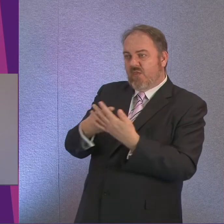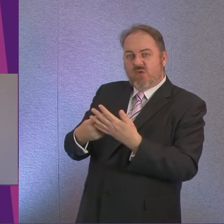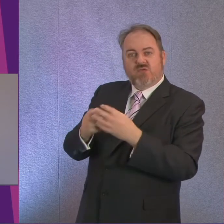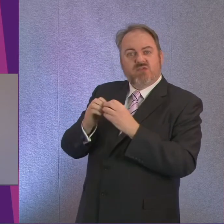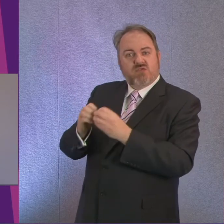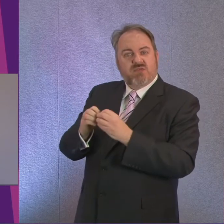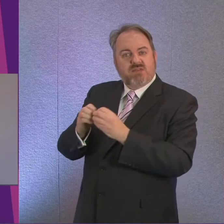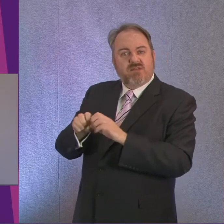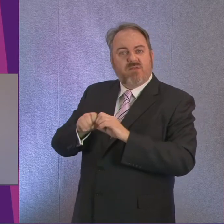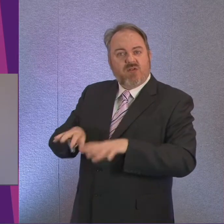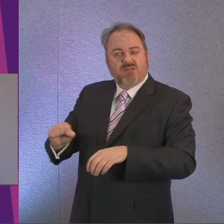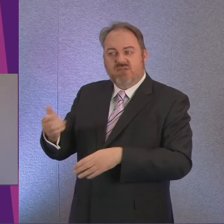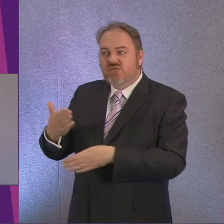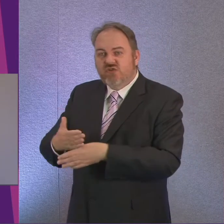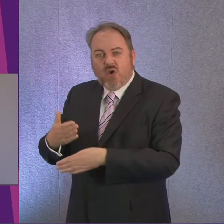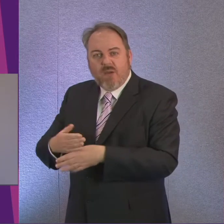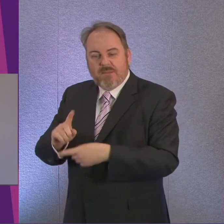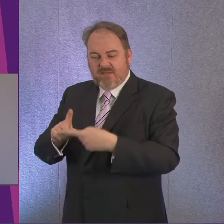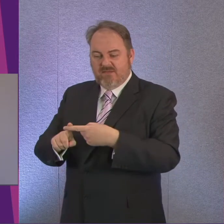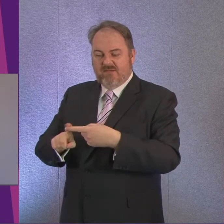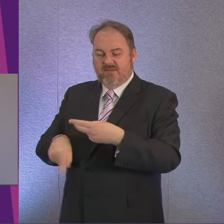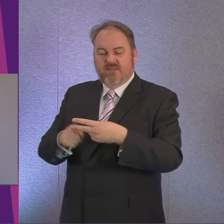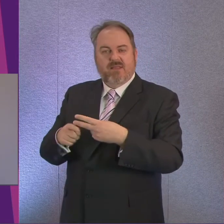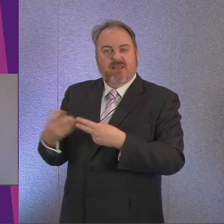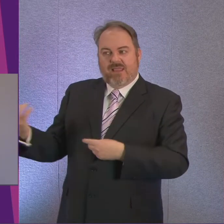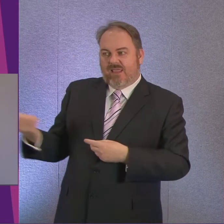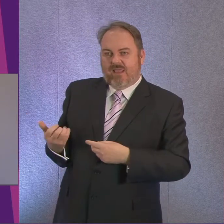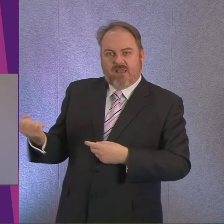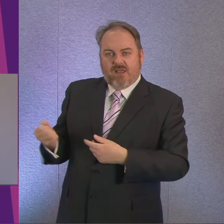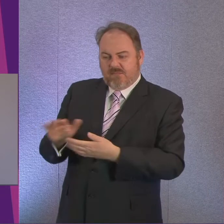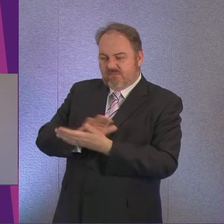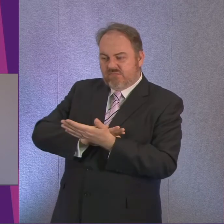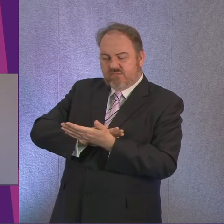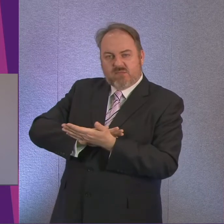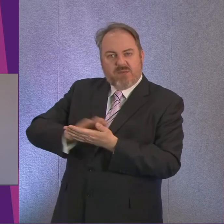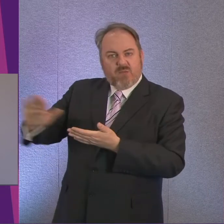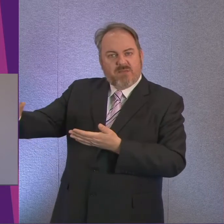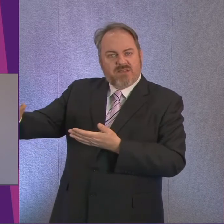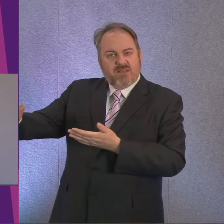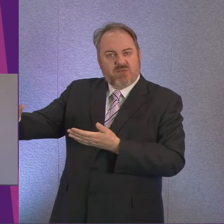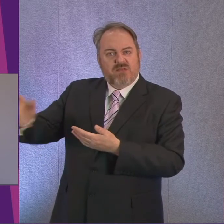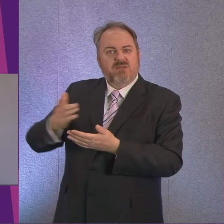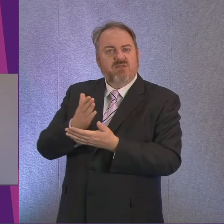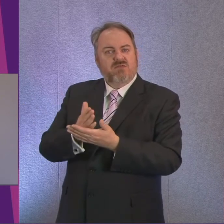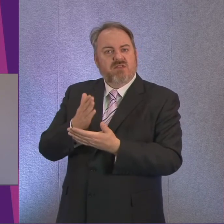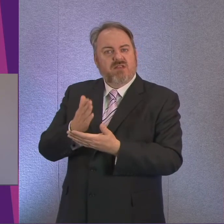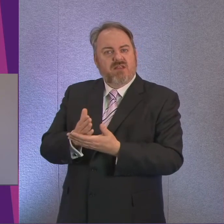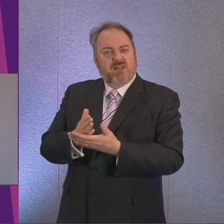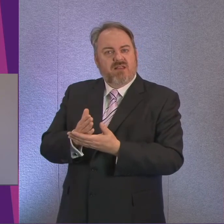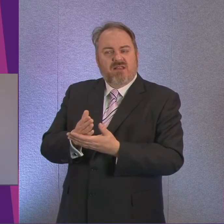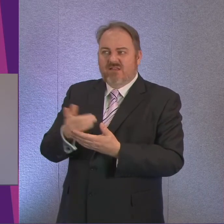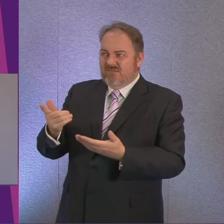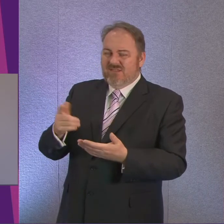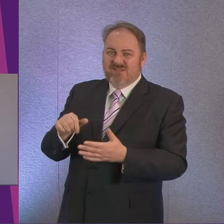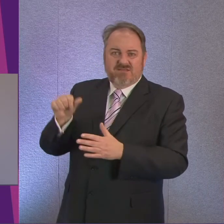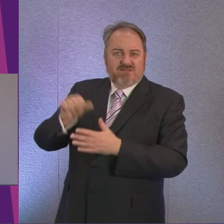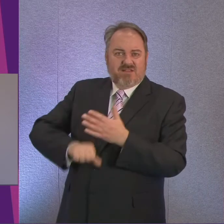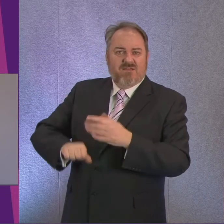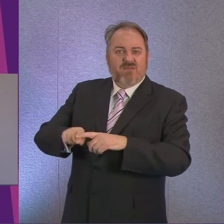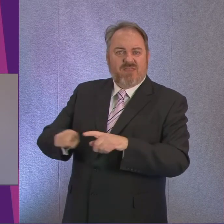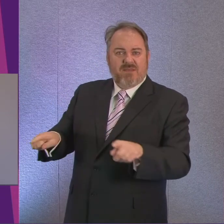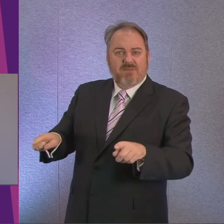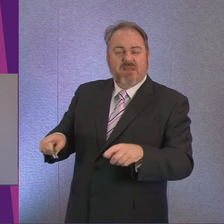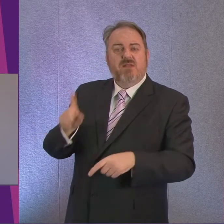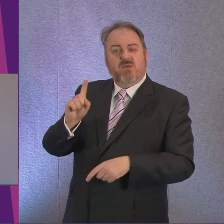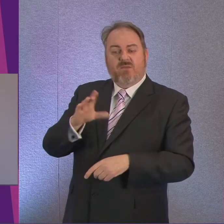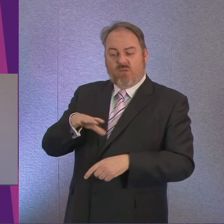their part-time jobs and their income from other means, and therefore that hardship is reinforced. So on top of the £5.5 million